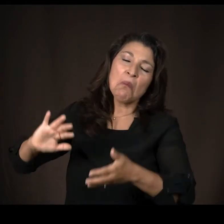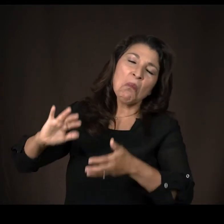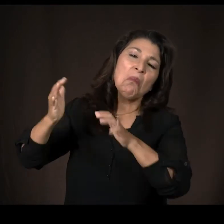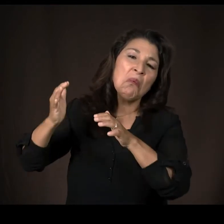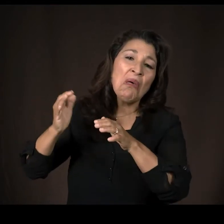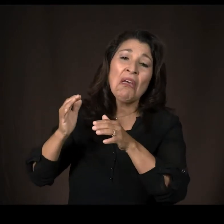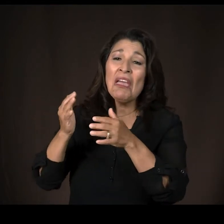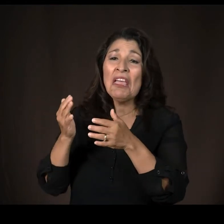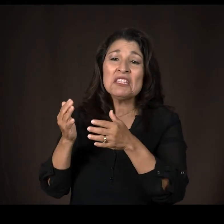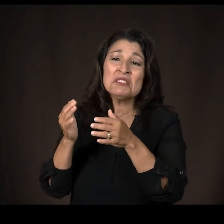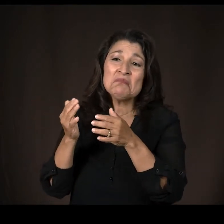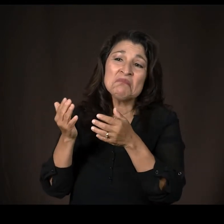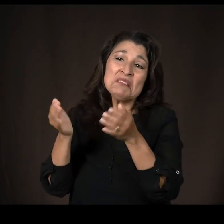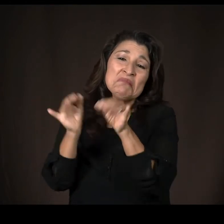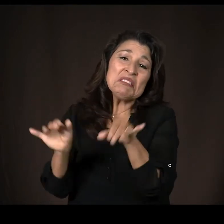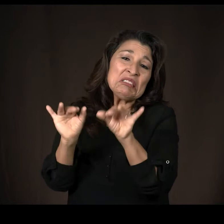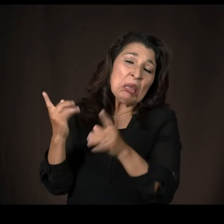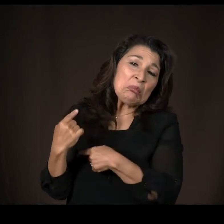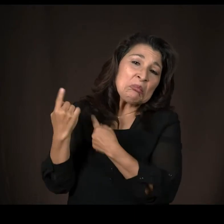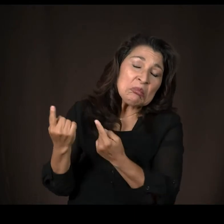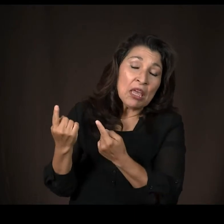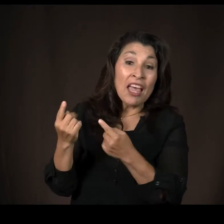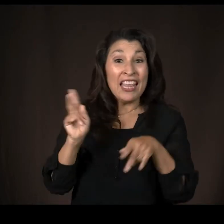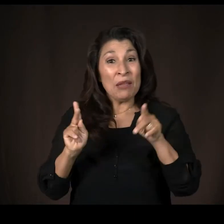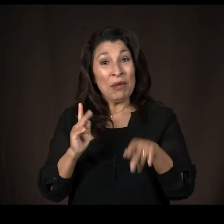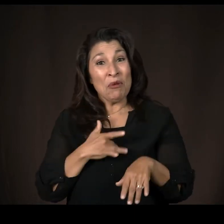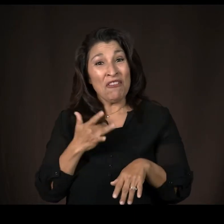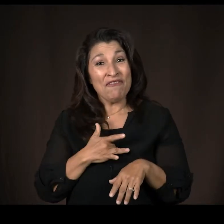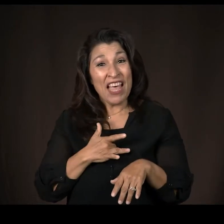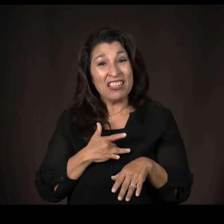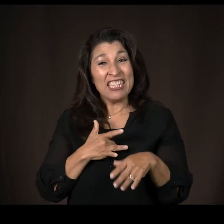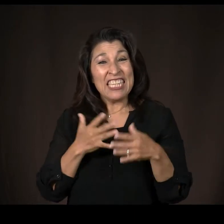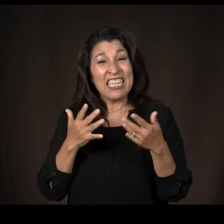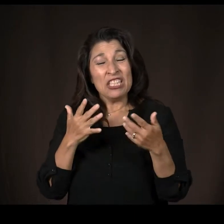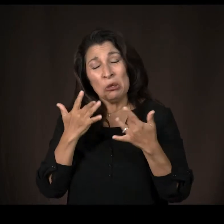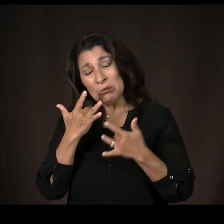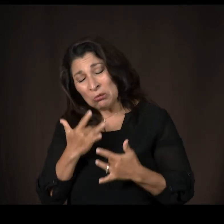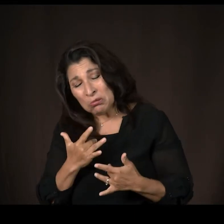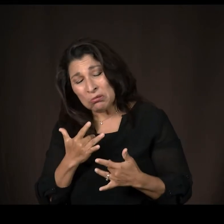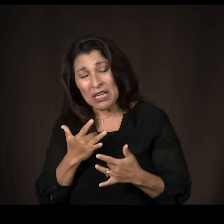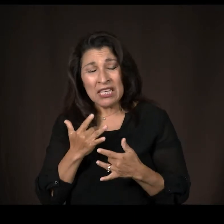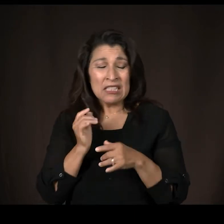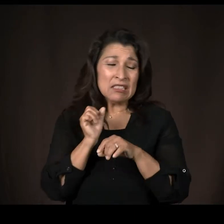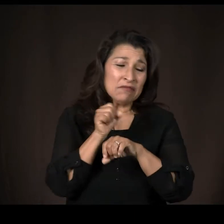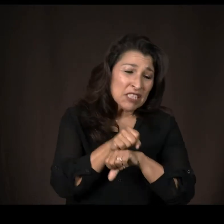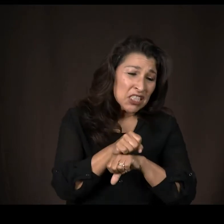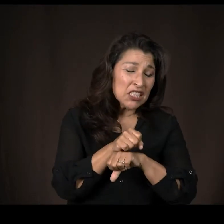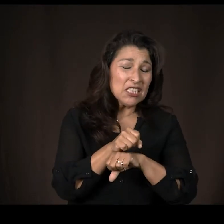felt discouraged and defeated and probably even